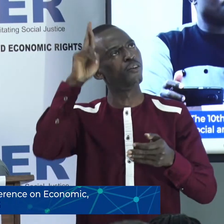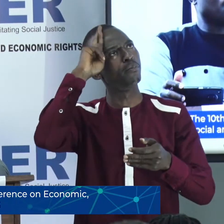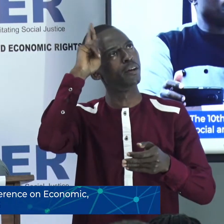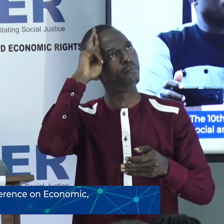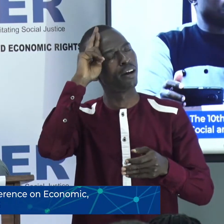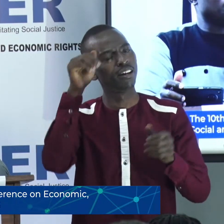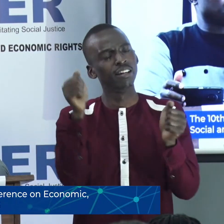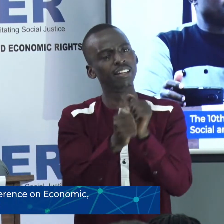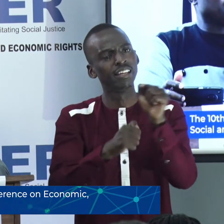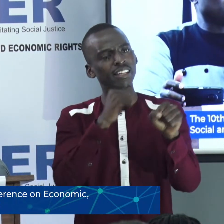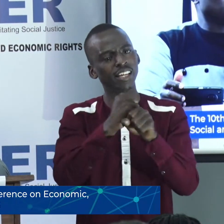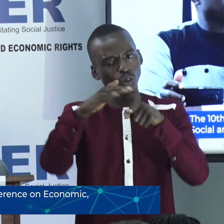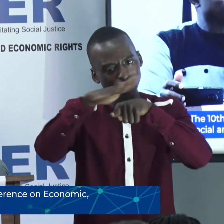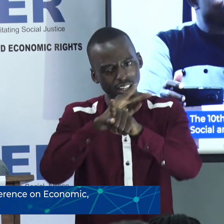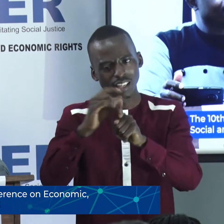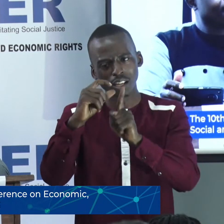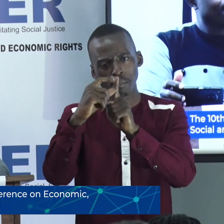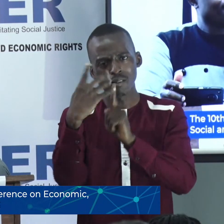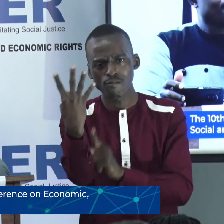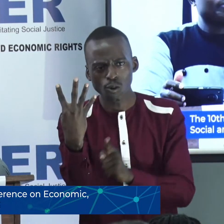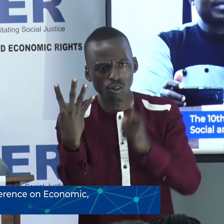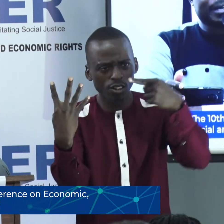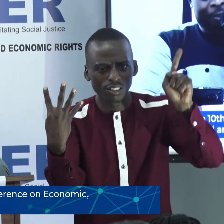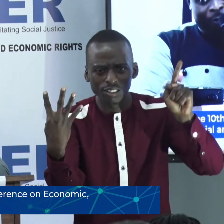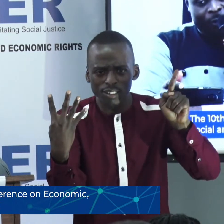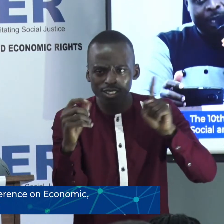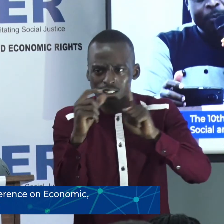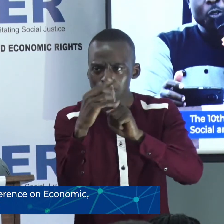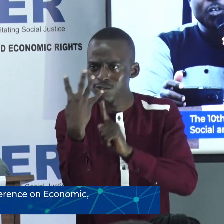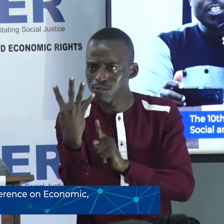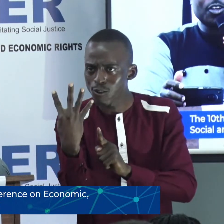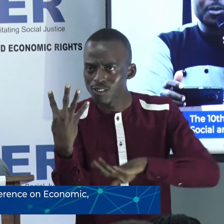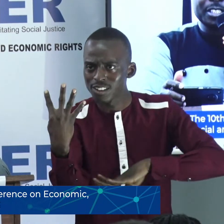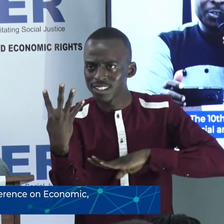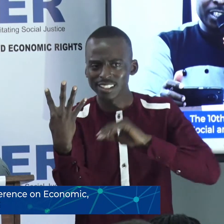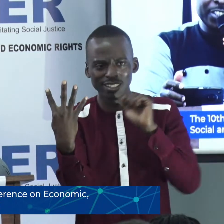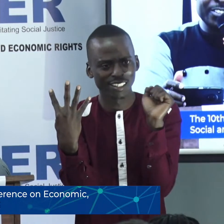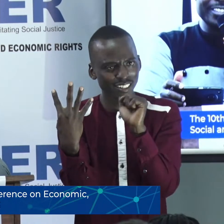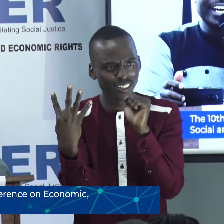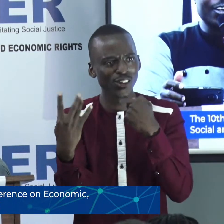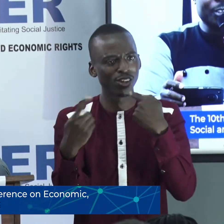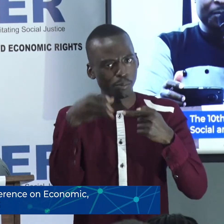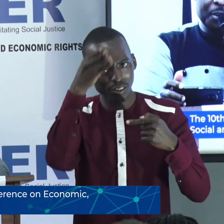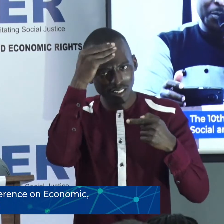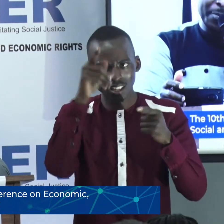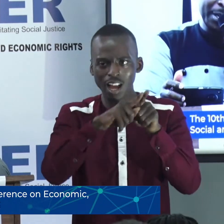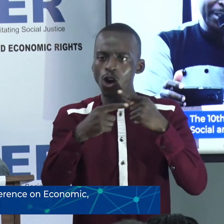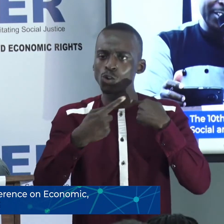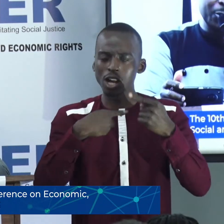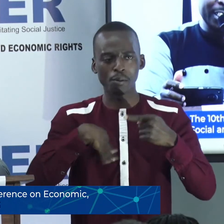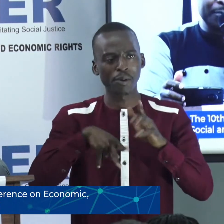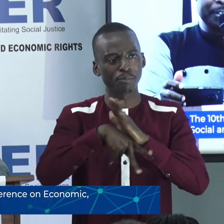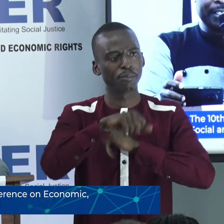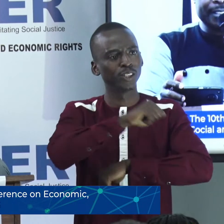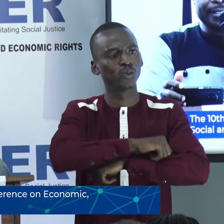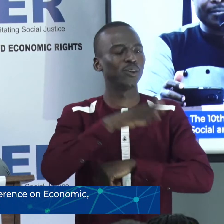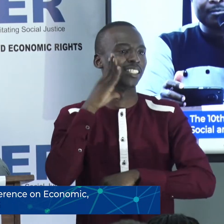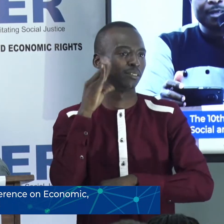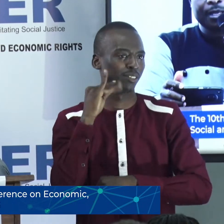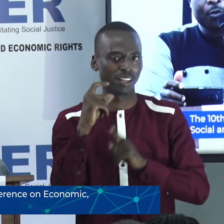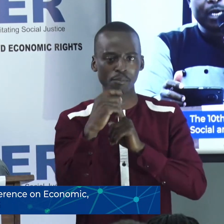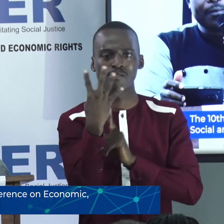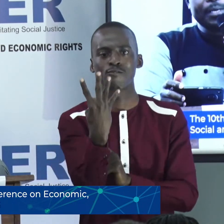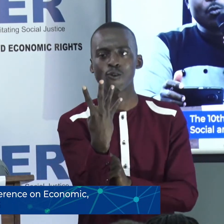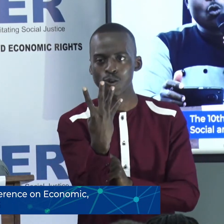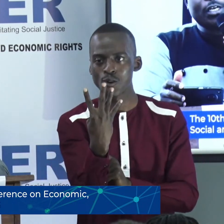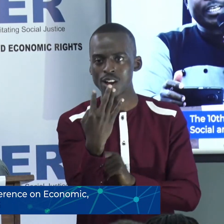years found me going to P4, primary 4. And because we're here to talk about education, I'll talk about my primary school experience.